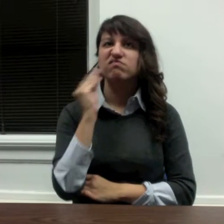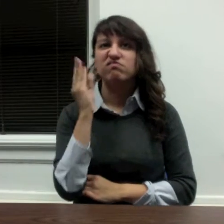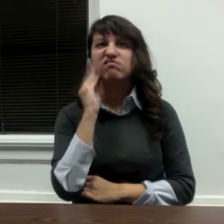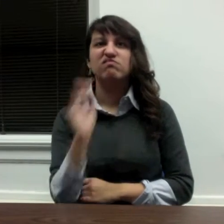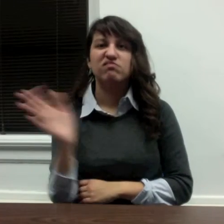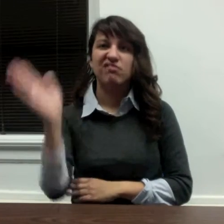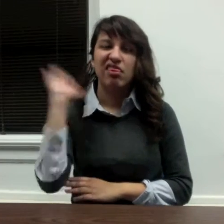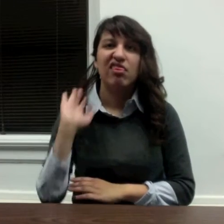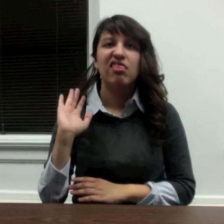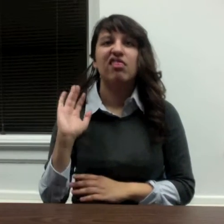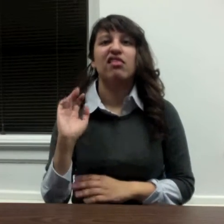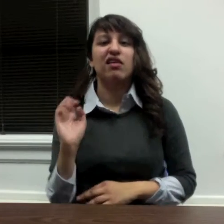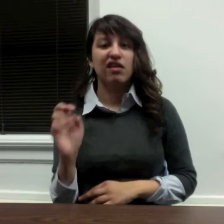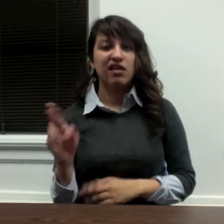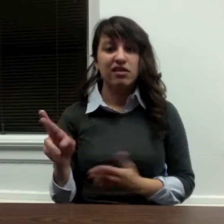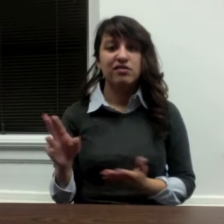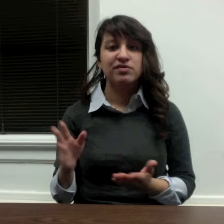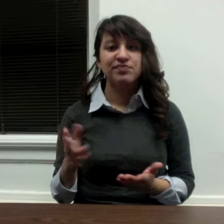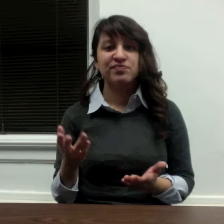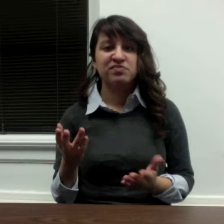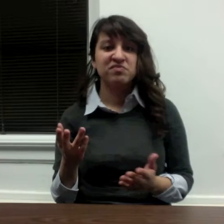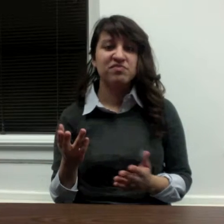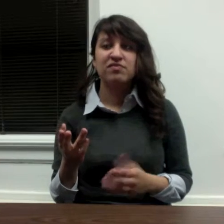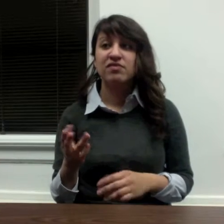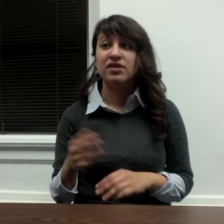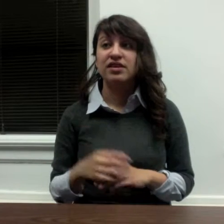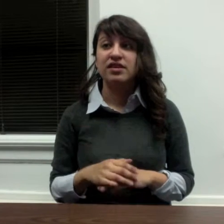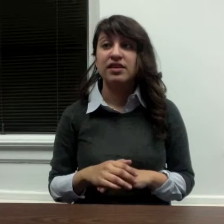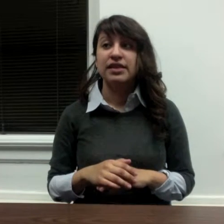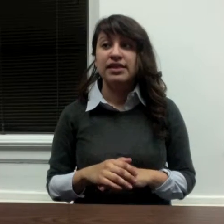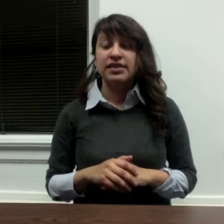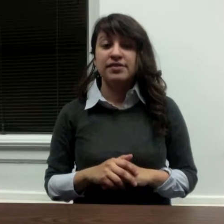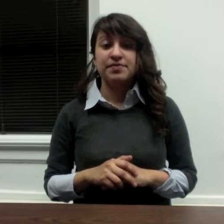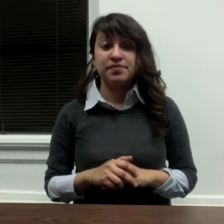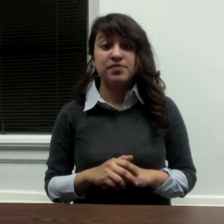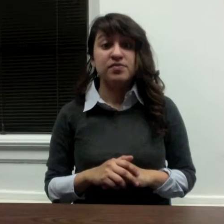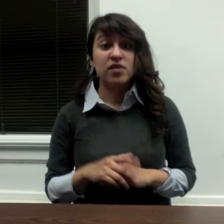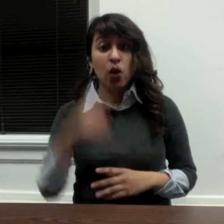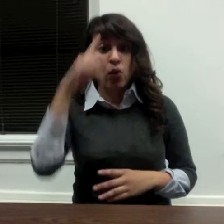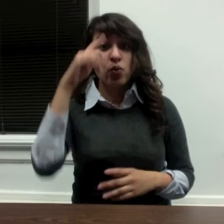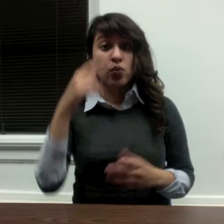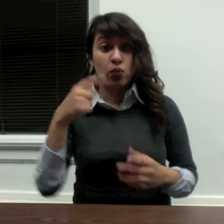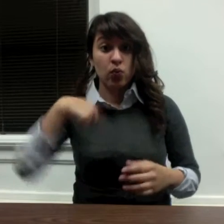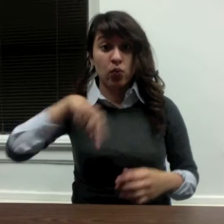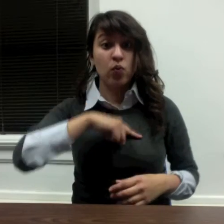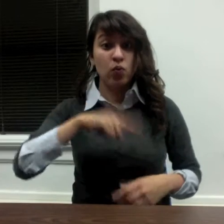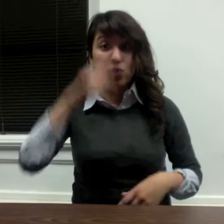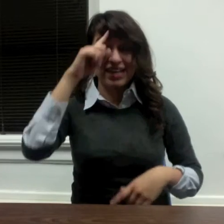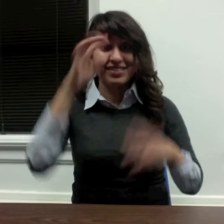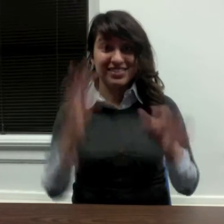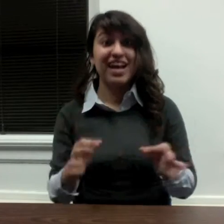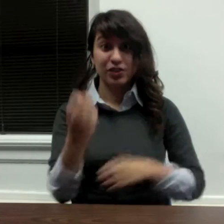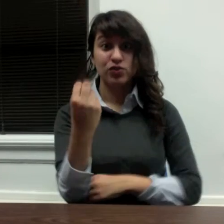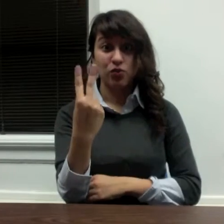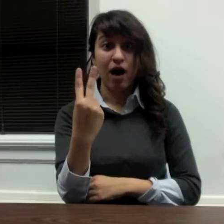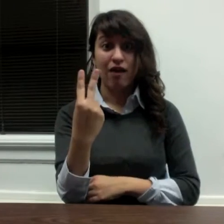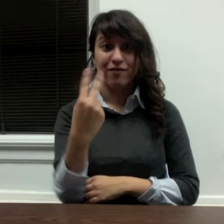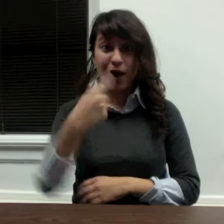But we did decide on 12 so far that we really liked. And